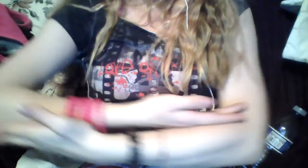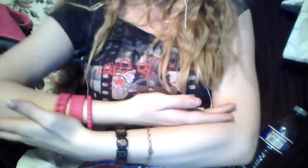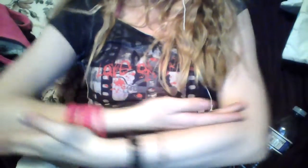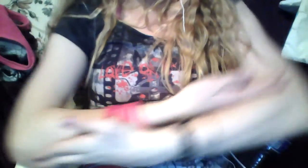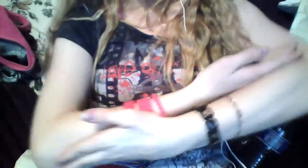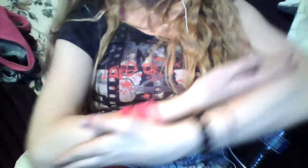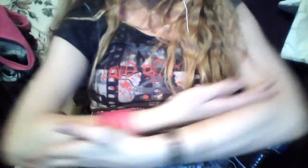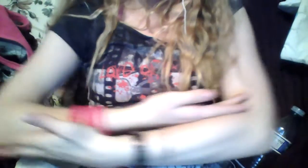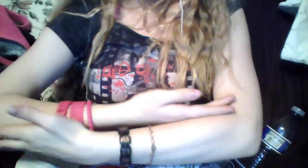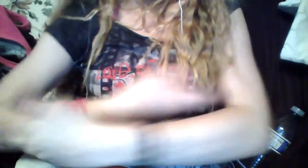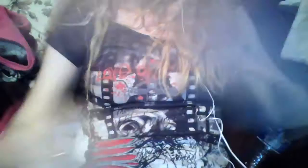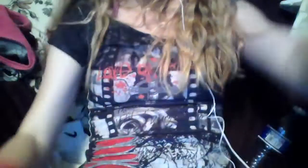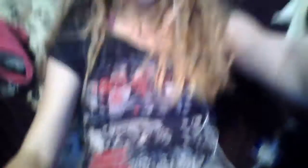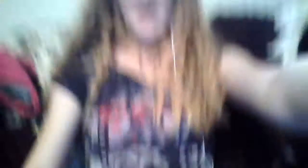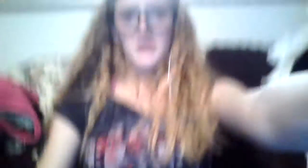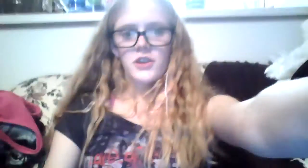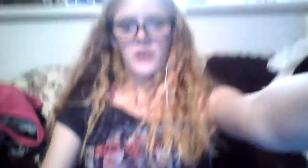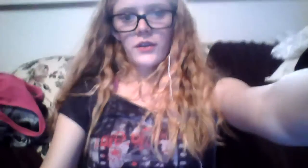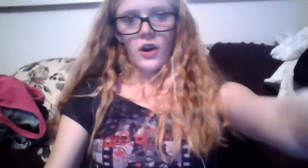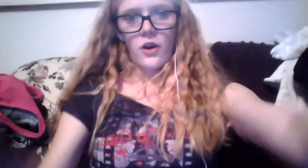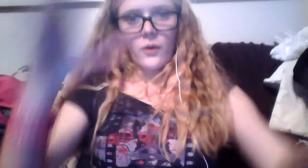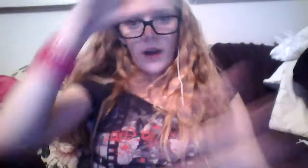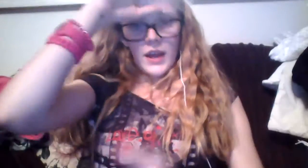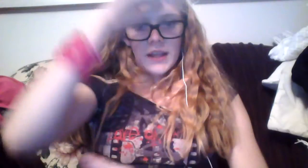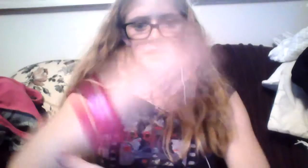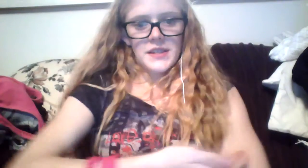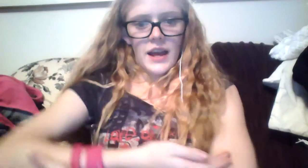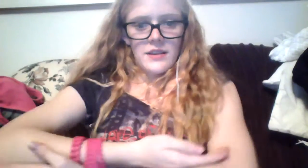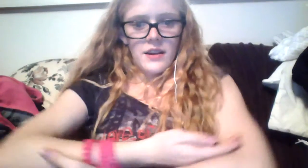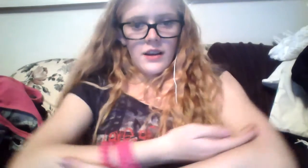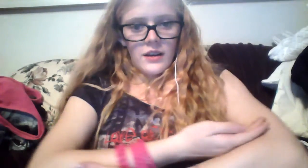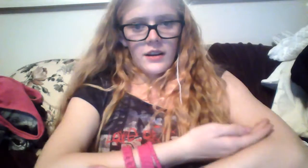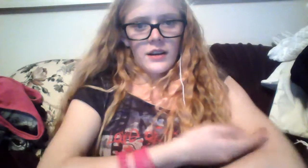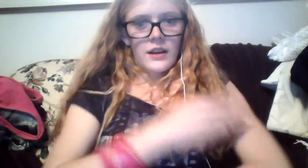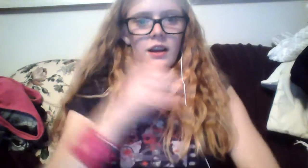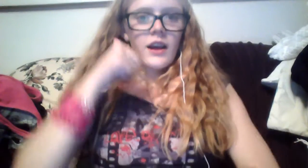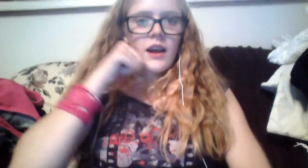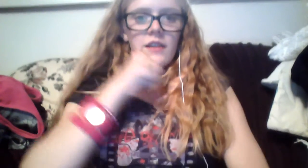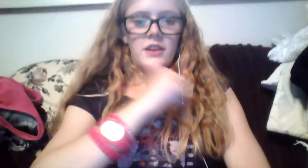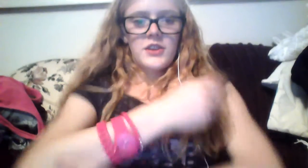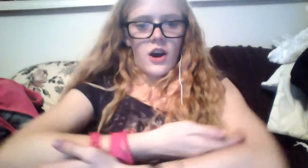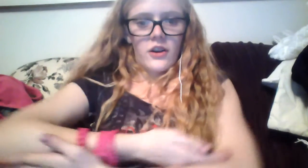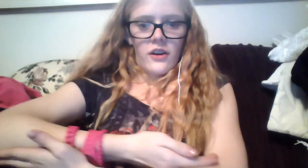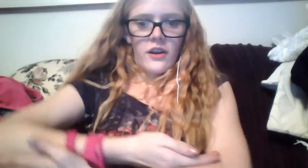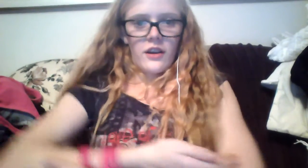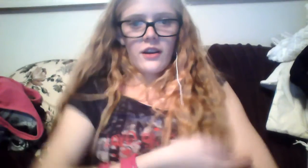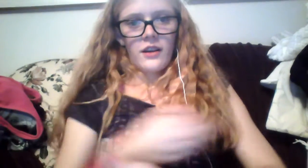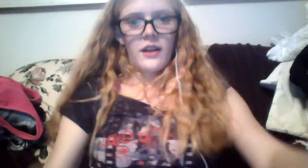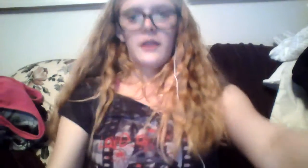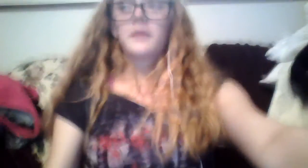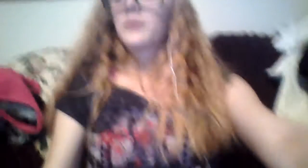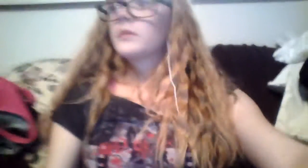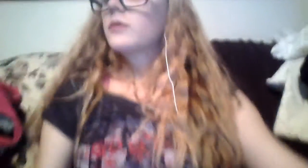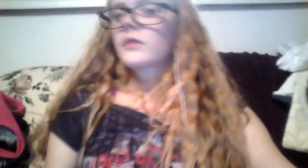the holding a baby. So you would go son, and then daughter.